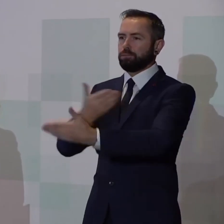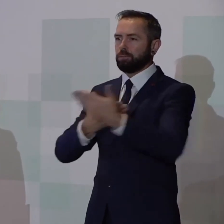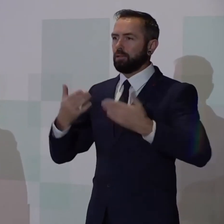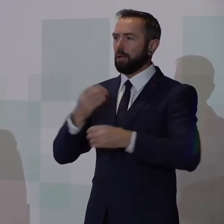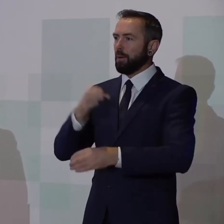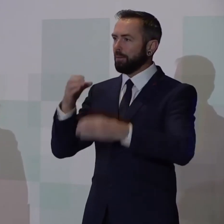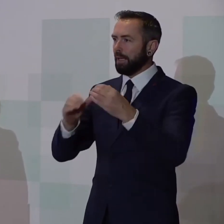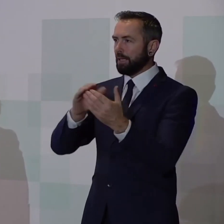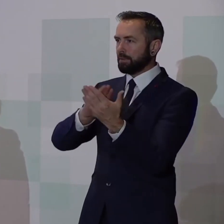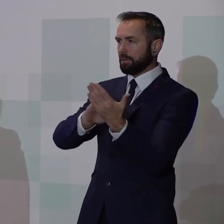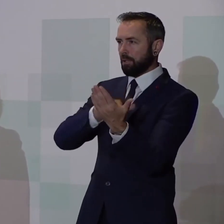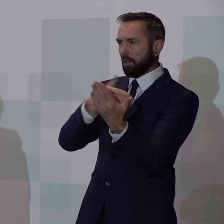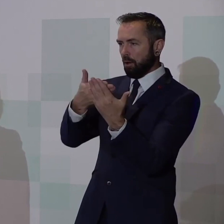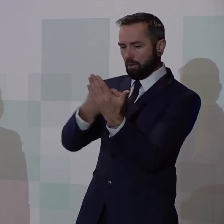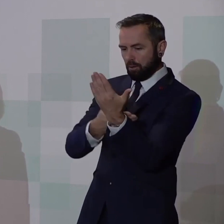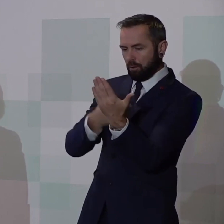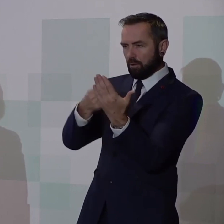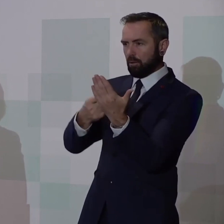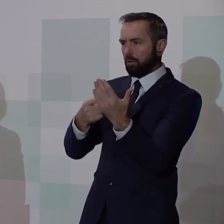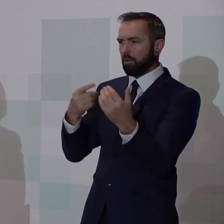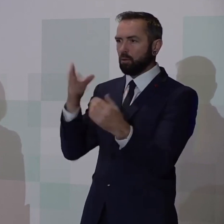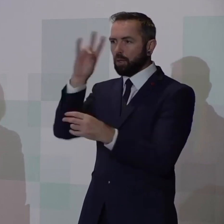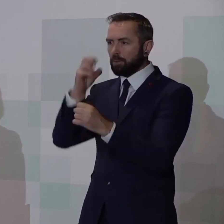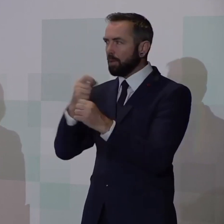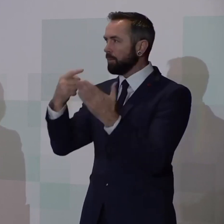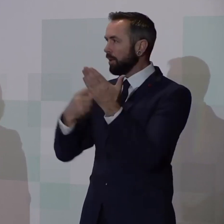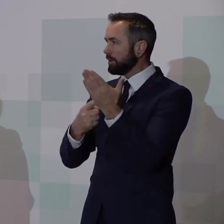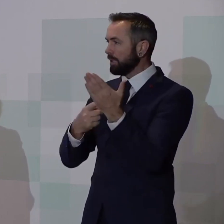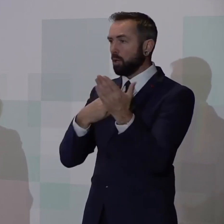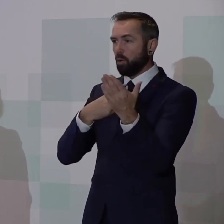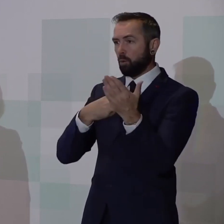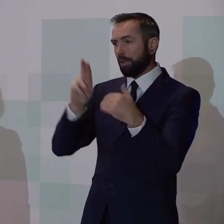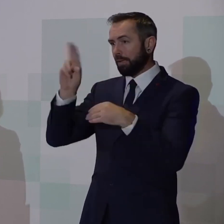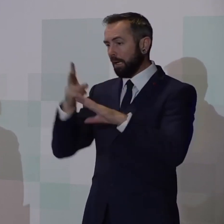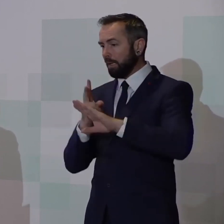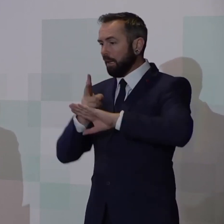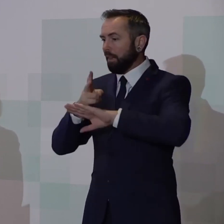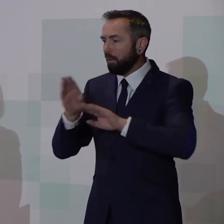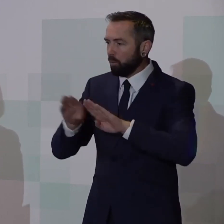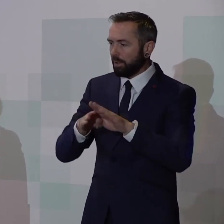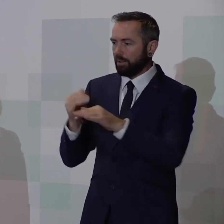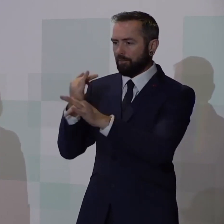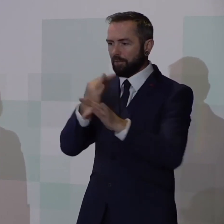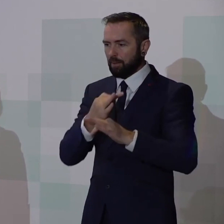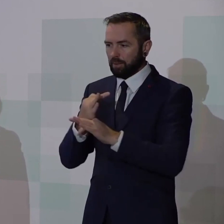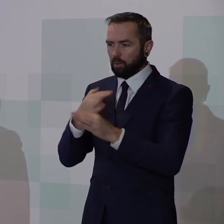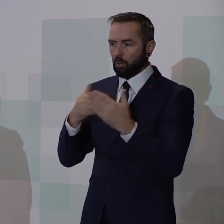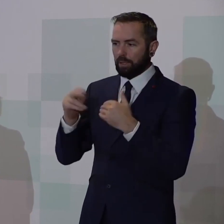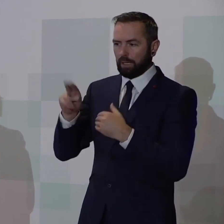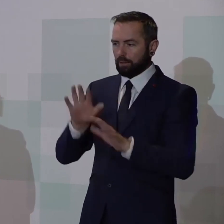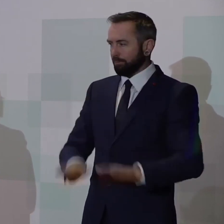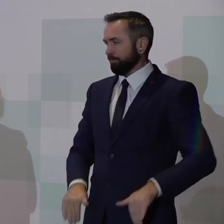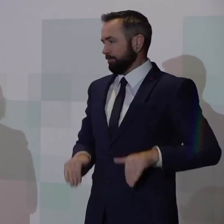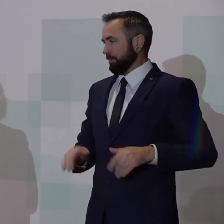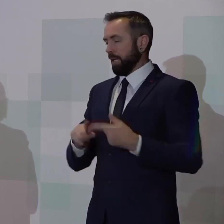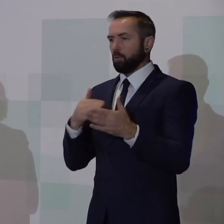to litigation, to questions around policy. When can you intervene in the family? When can you not? What kinds of families are